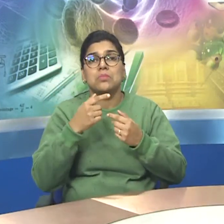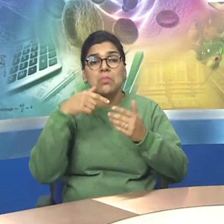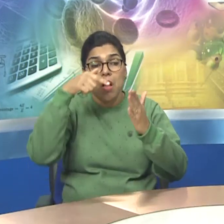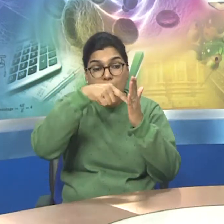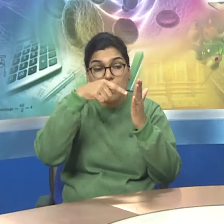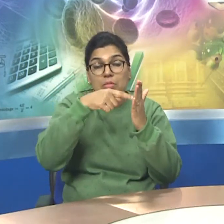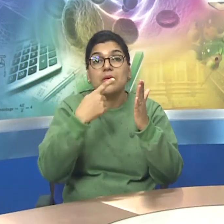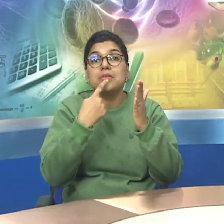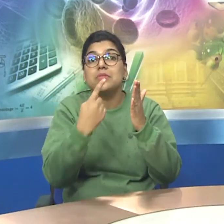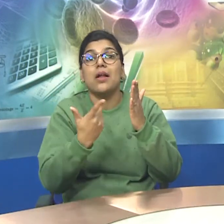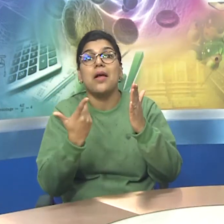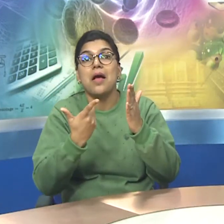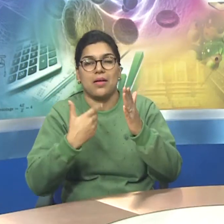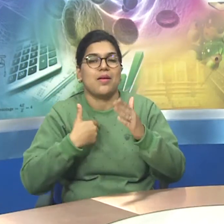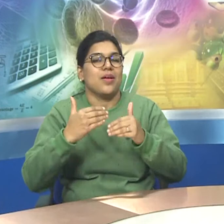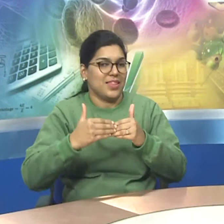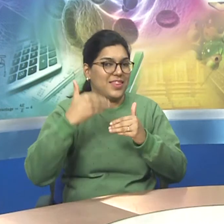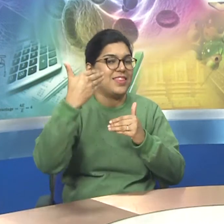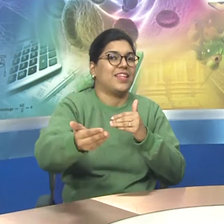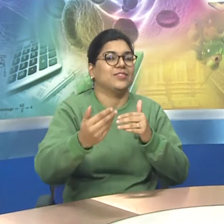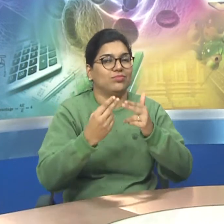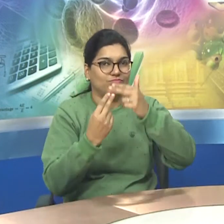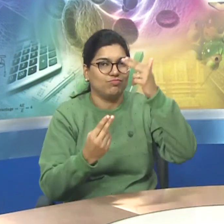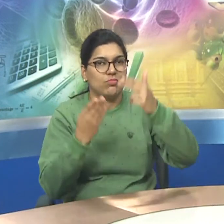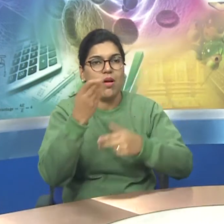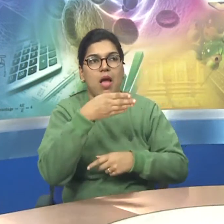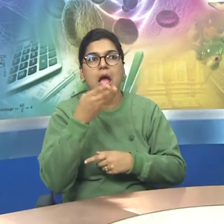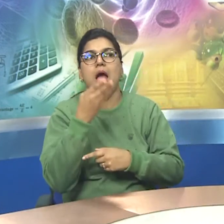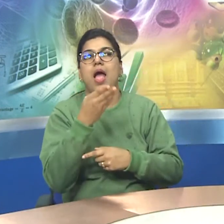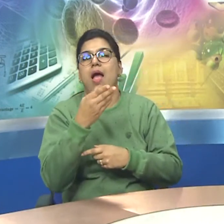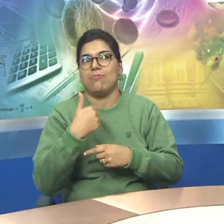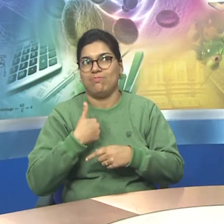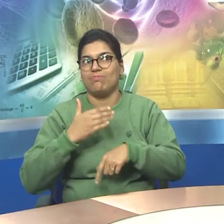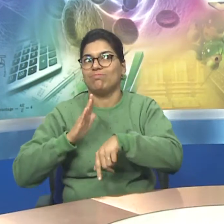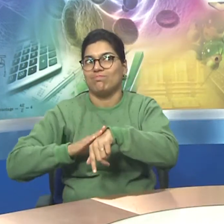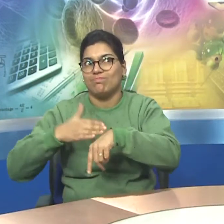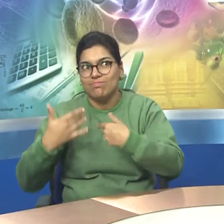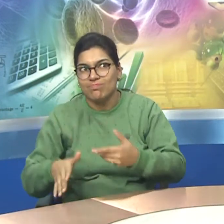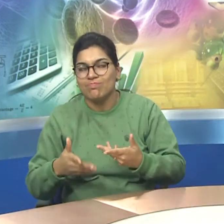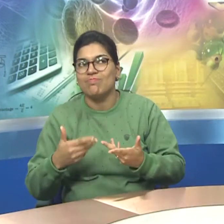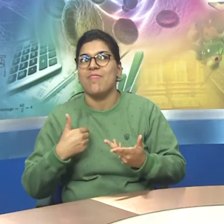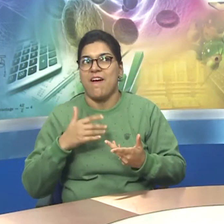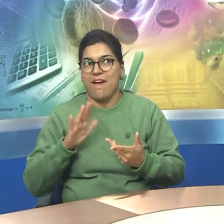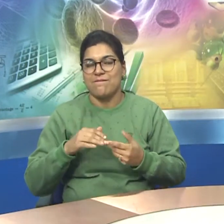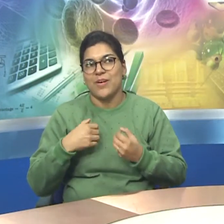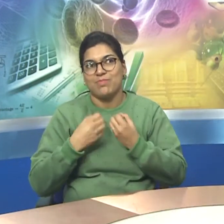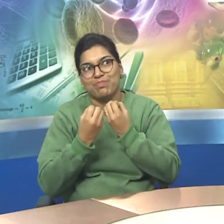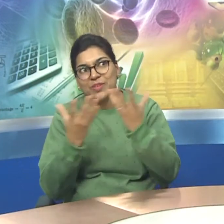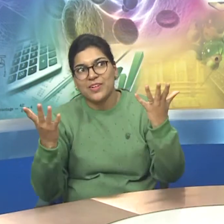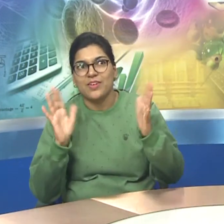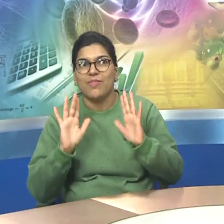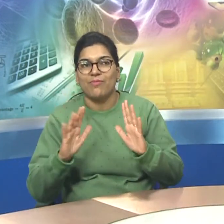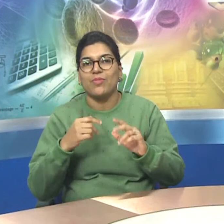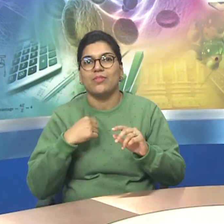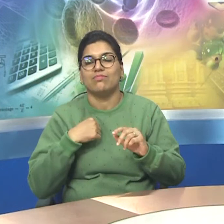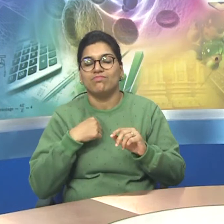to release the stress. Let us now start reading and understanding the poem.